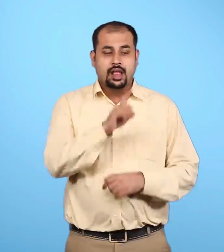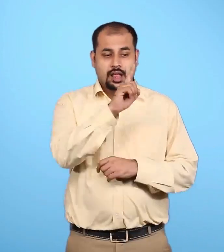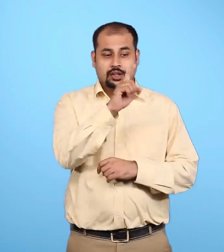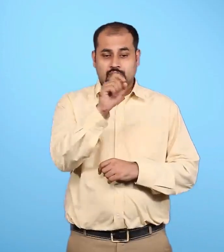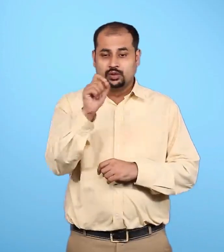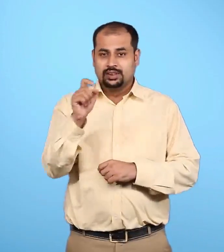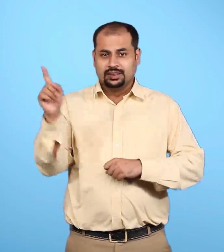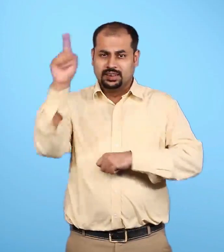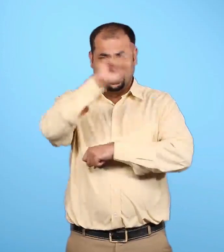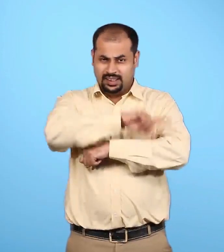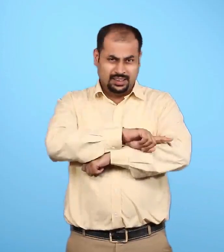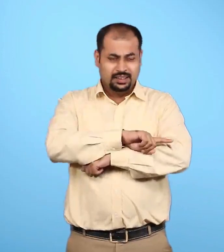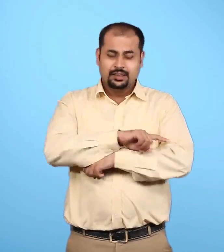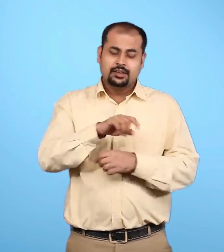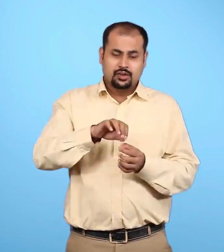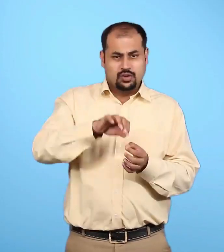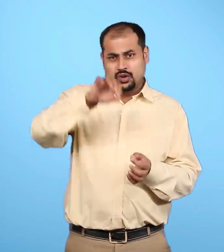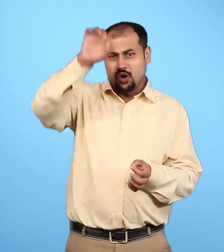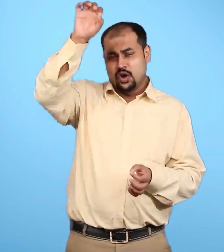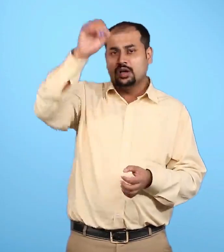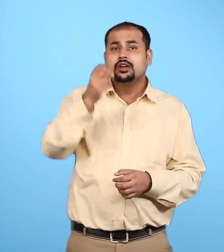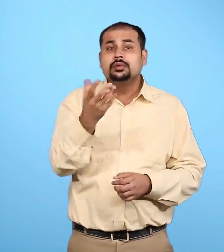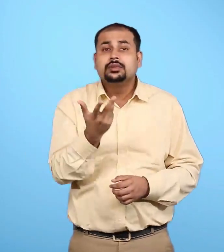What will be its length on the 100th day?